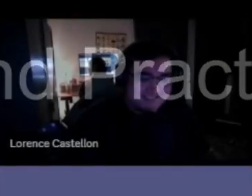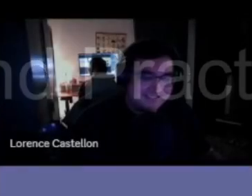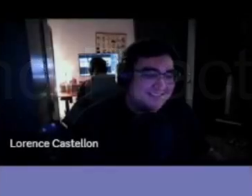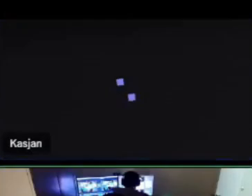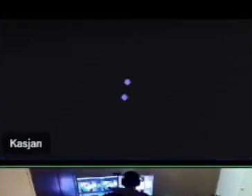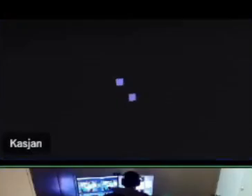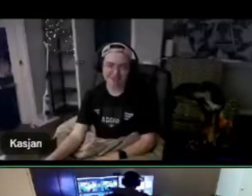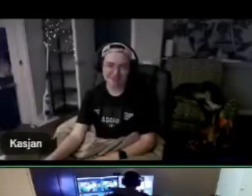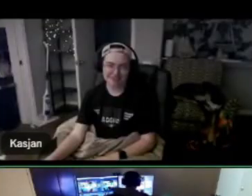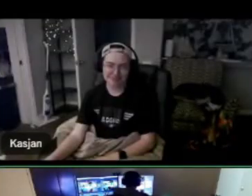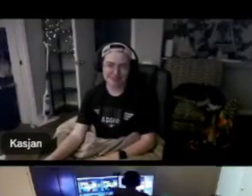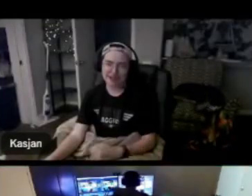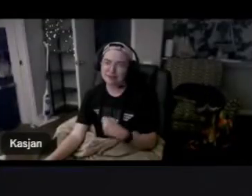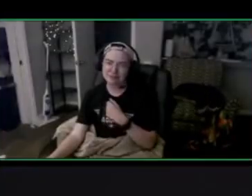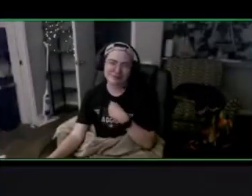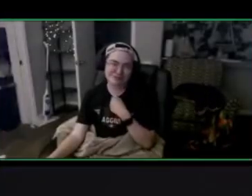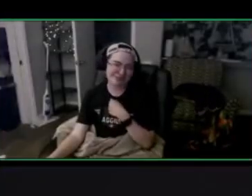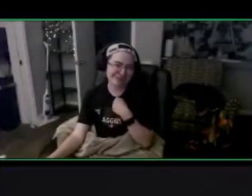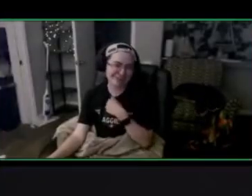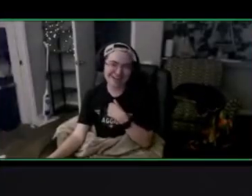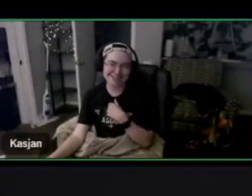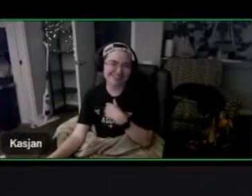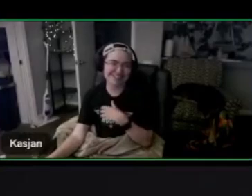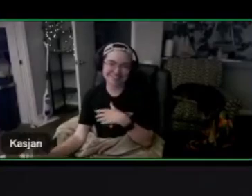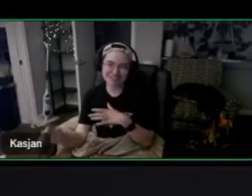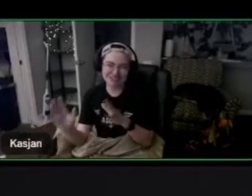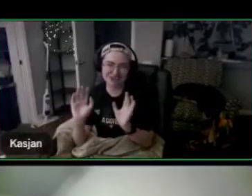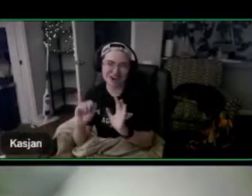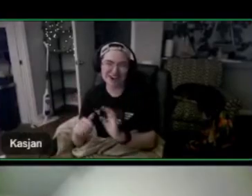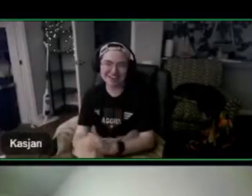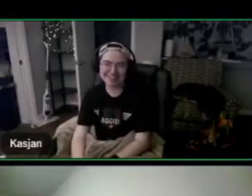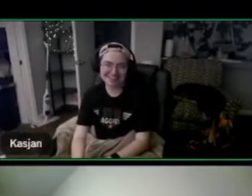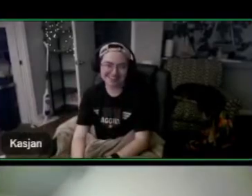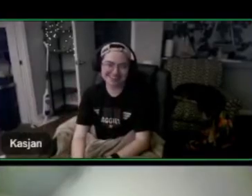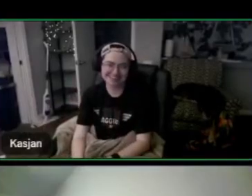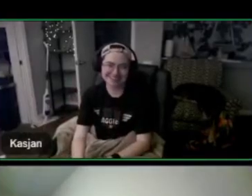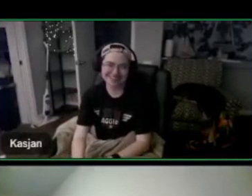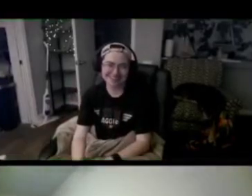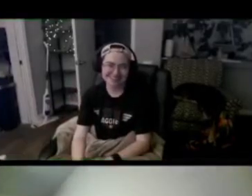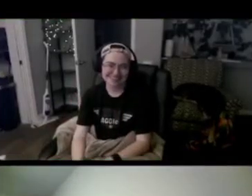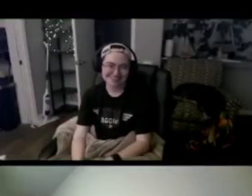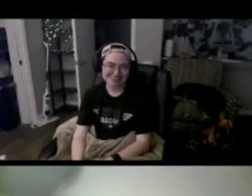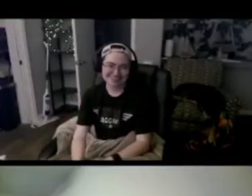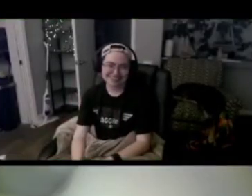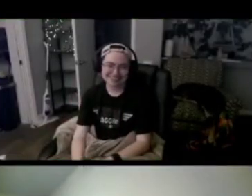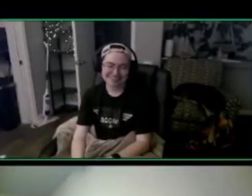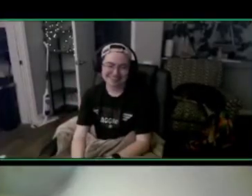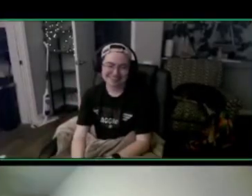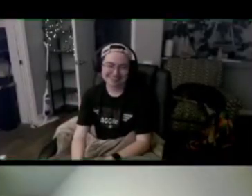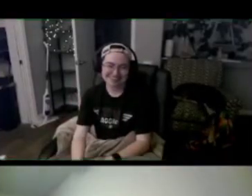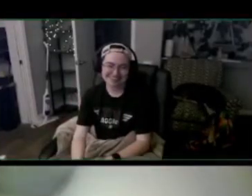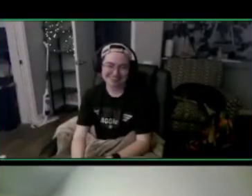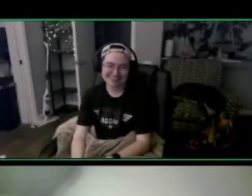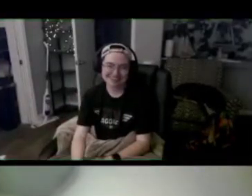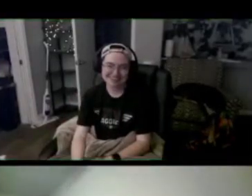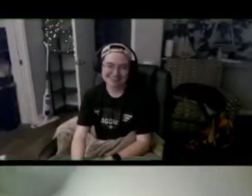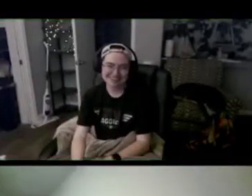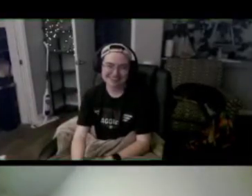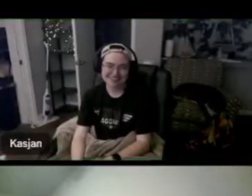That's always so scary. I'm so sorry. It's just on. Okay. All right. So I think